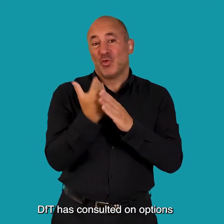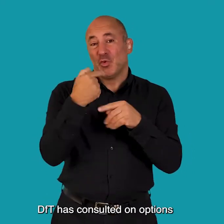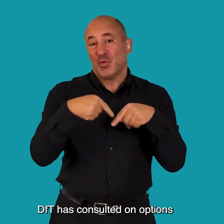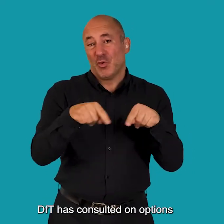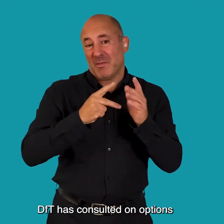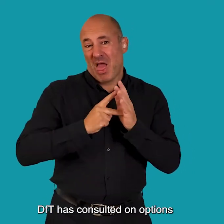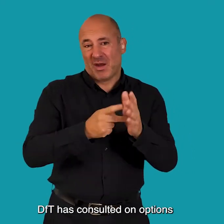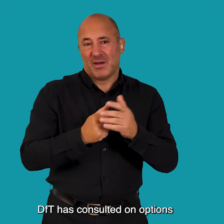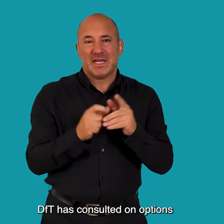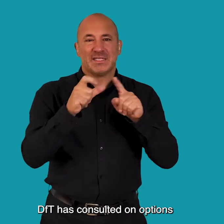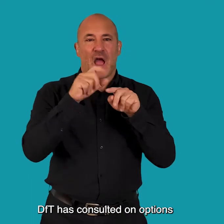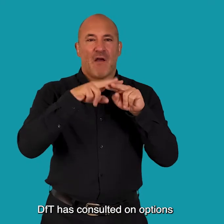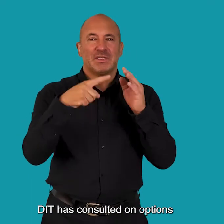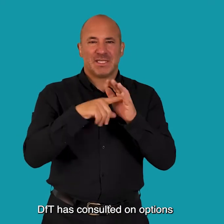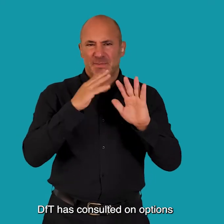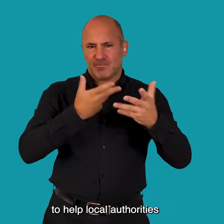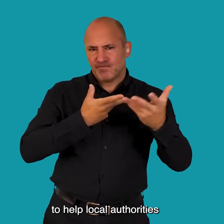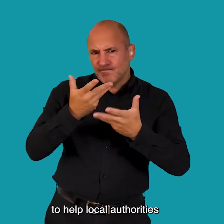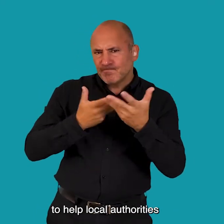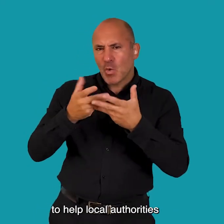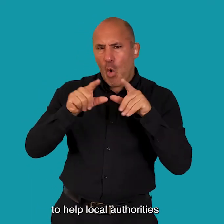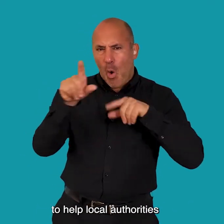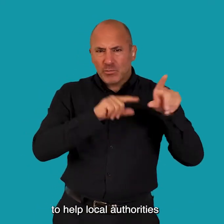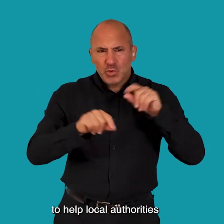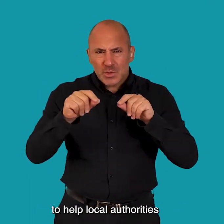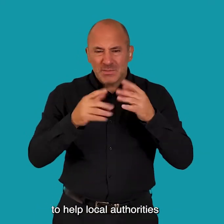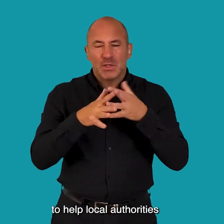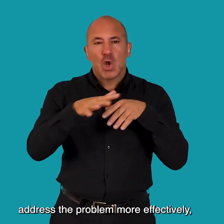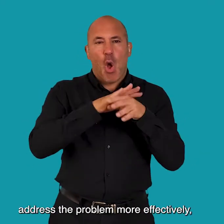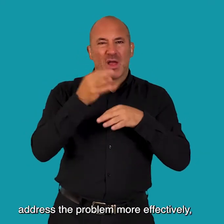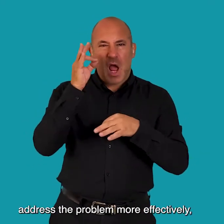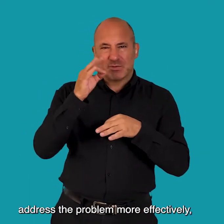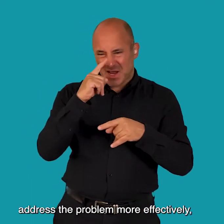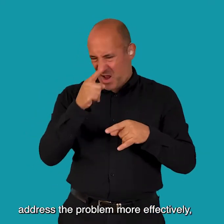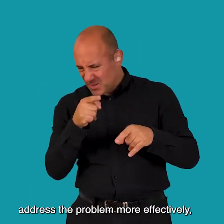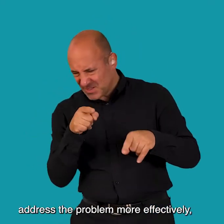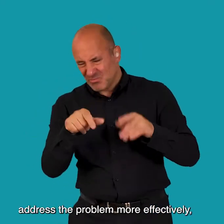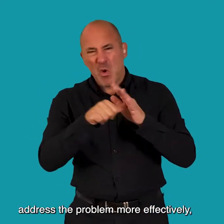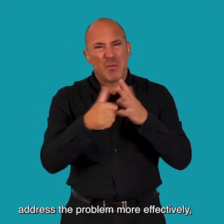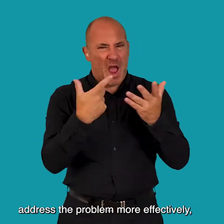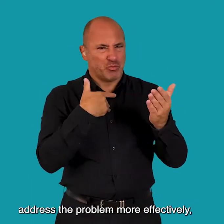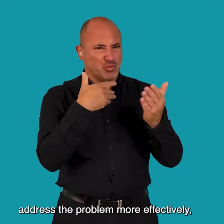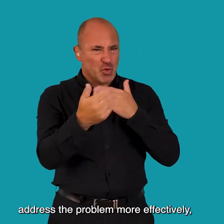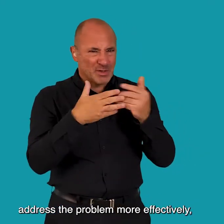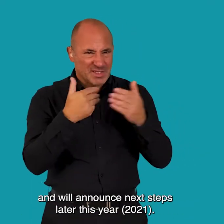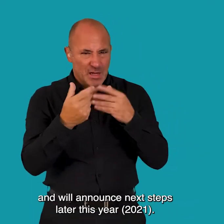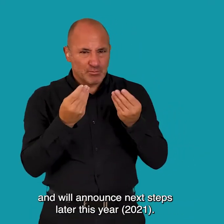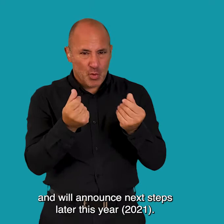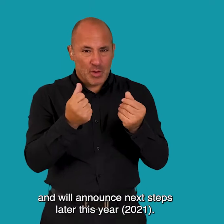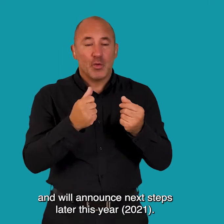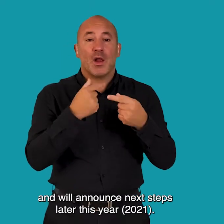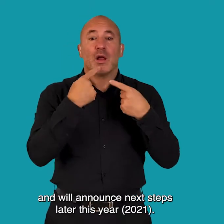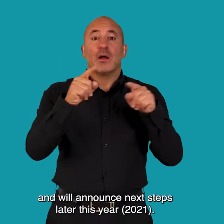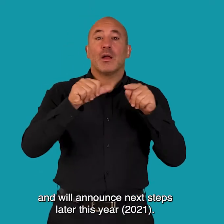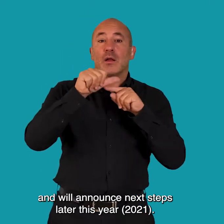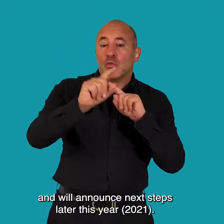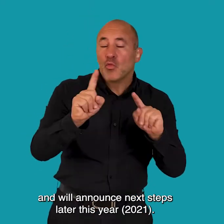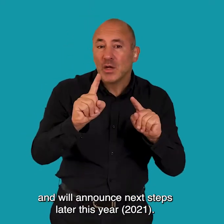DFT has consulted on options to help local authorities address the problem more effectively and will announce next steps later